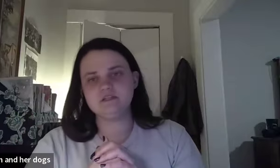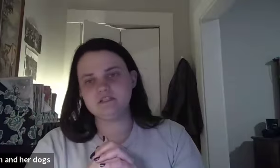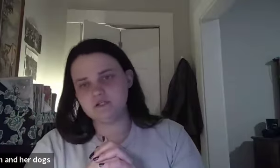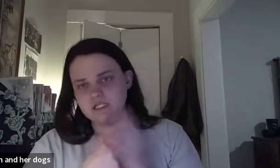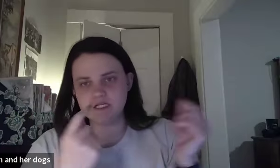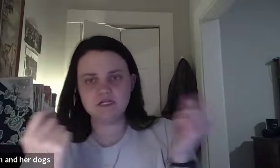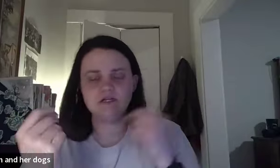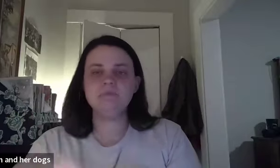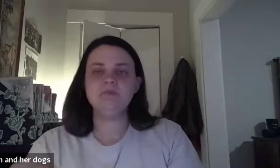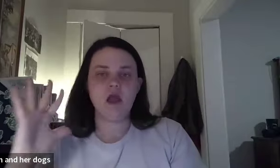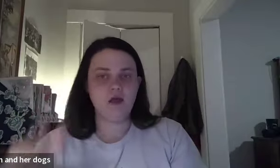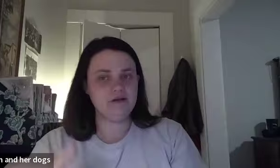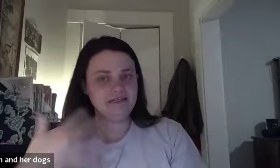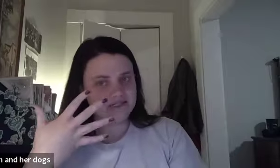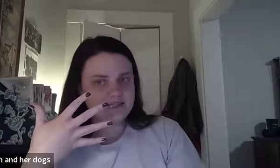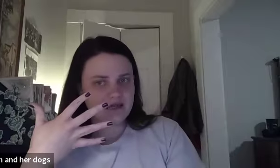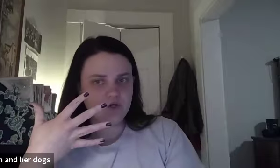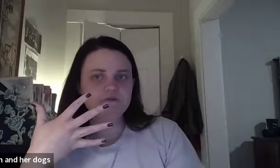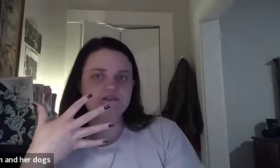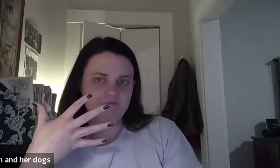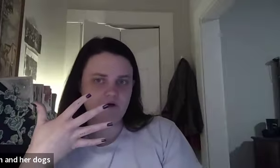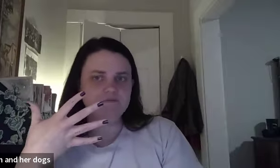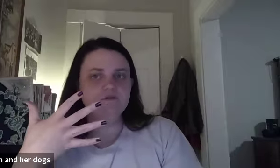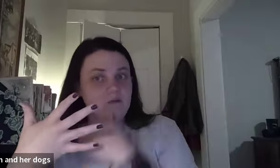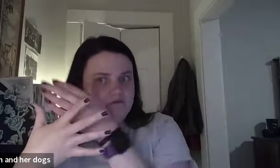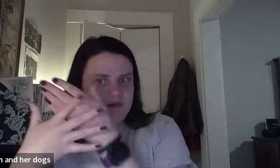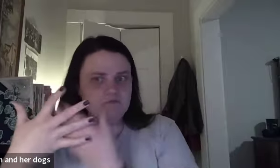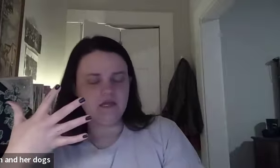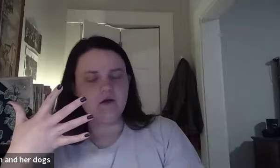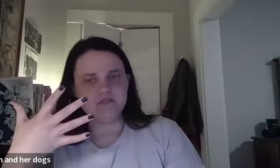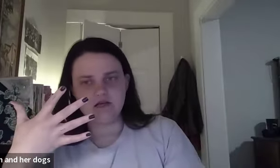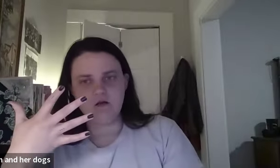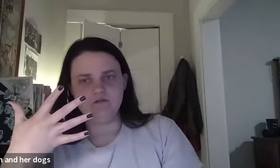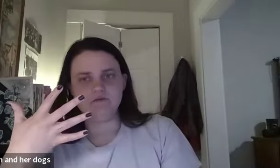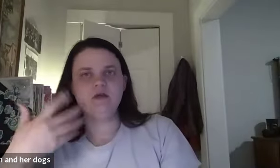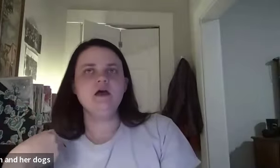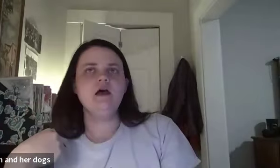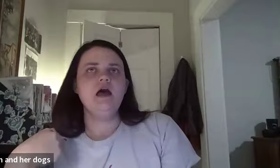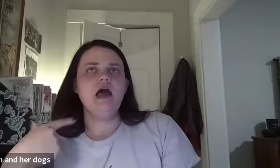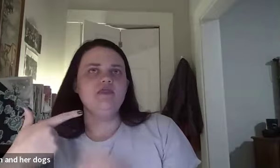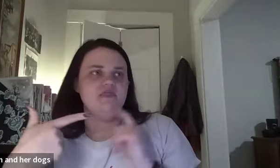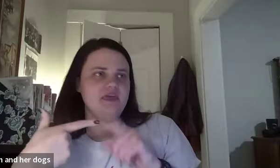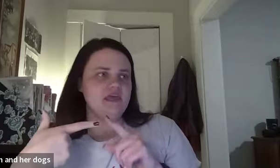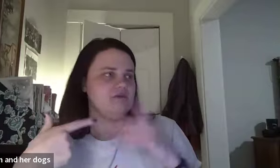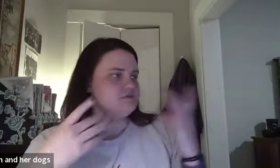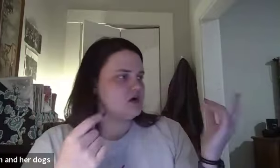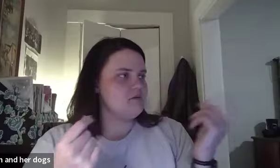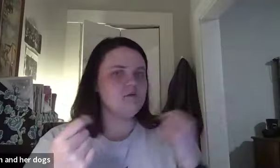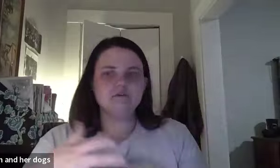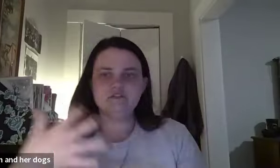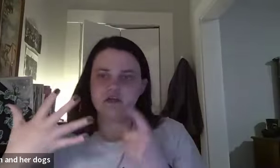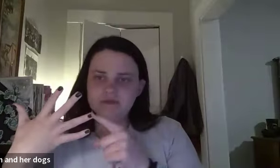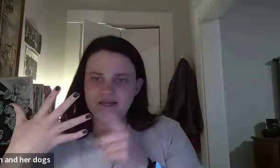went to do da da da da da, I would list out who was involved. So my family, I would say all of them. And then if I was talking about what we were doing, I'd be